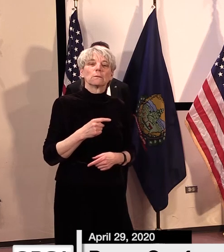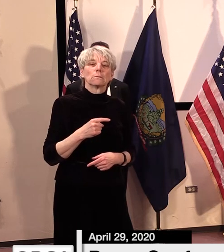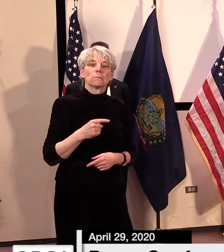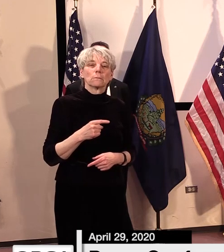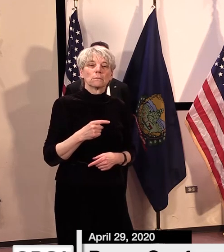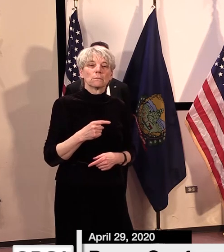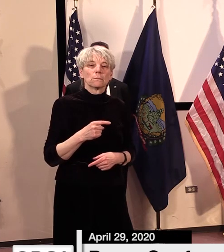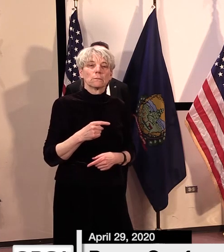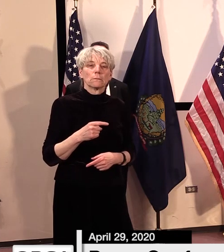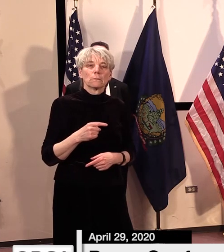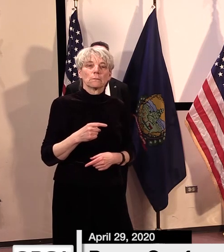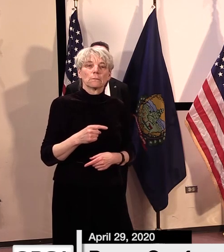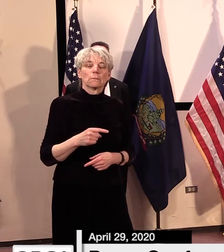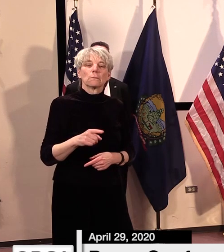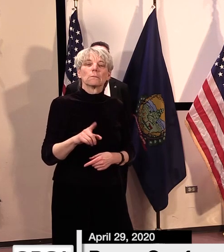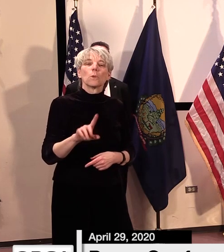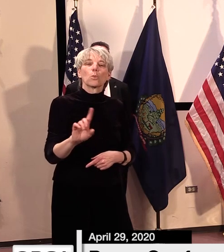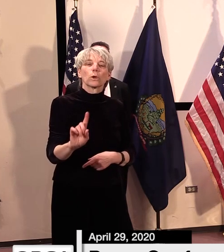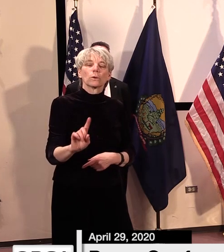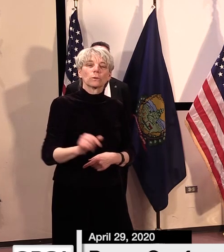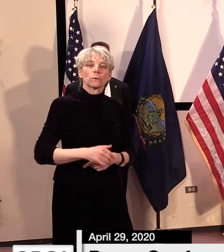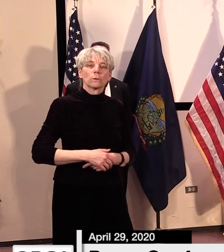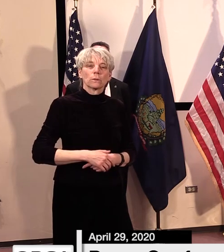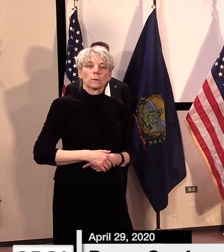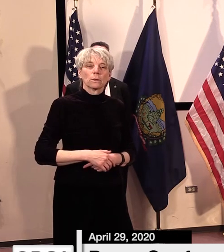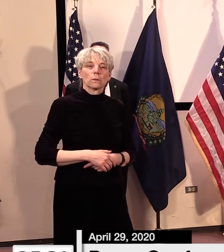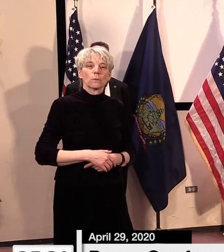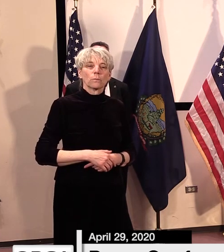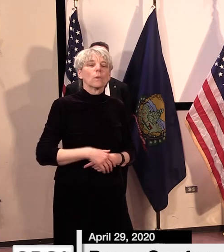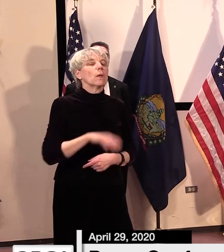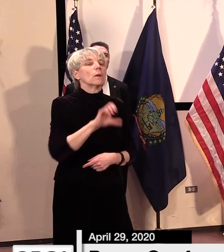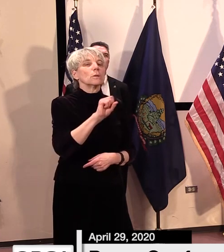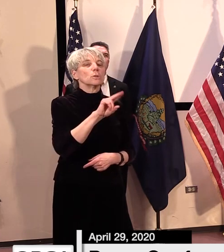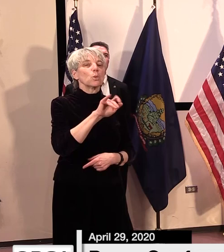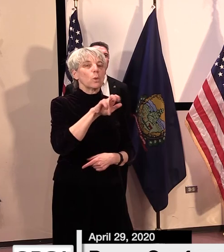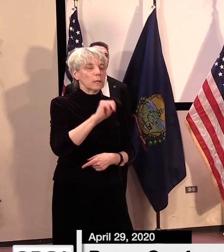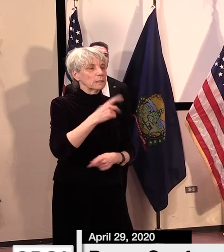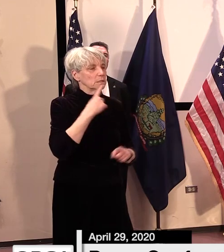the numbers have changed here in the last day or two. But